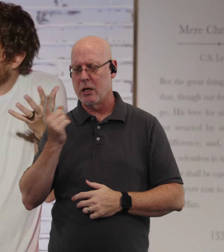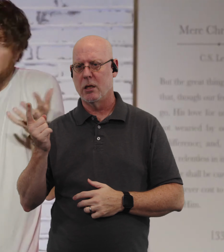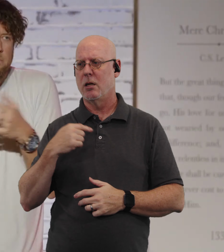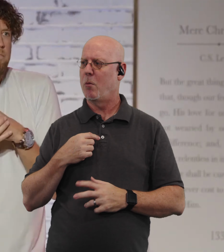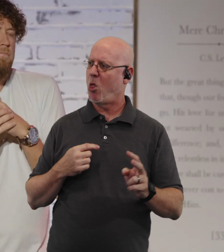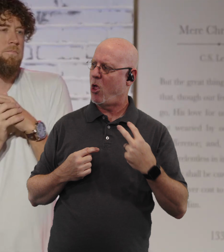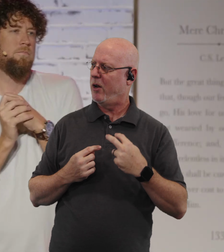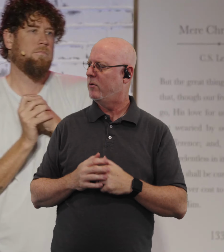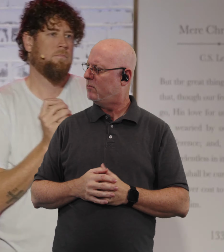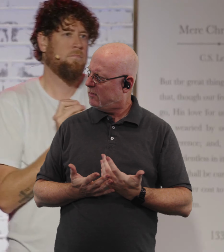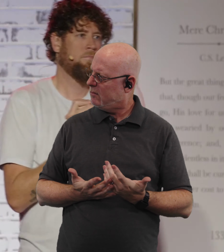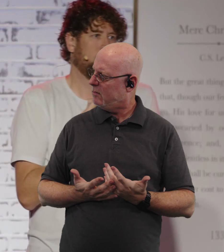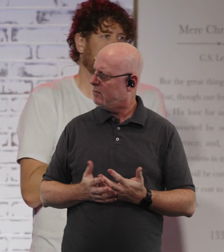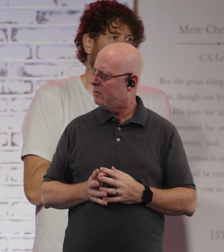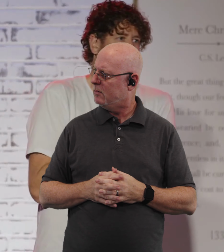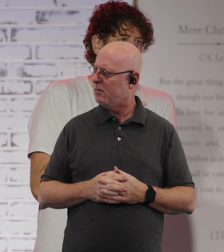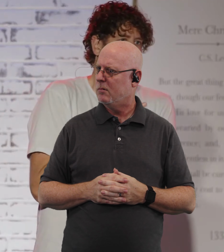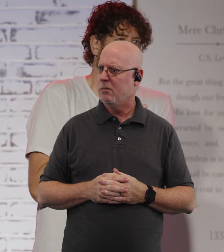looking over at them.